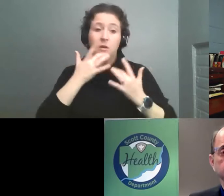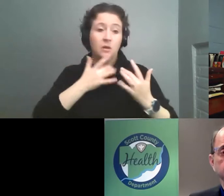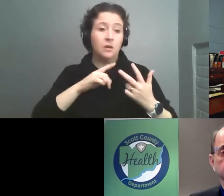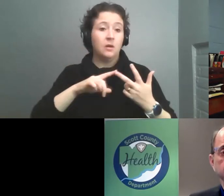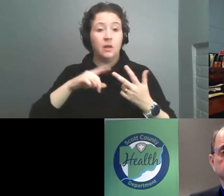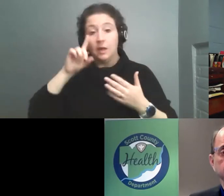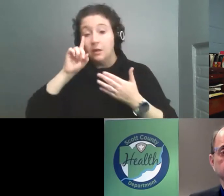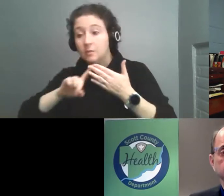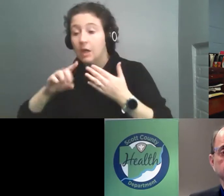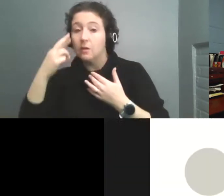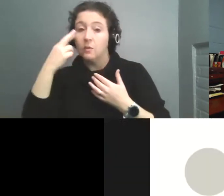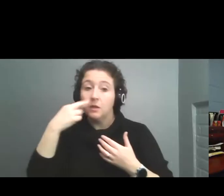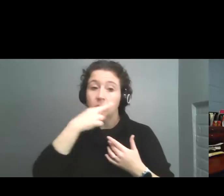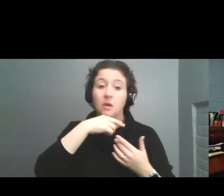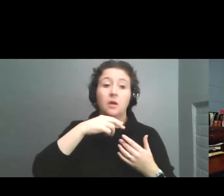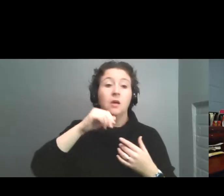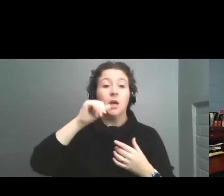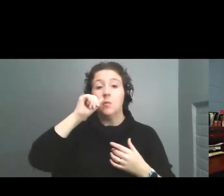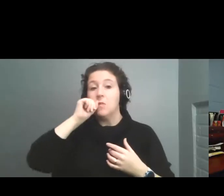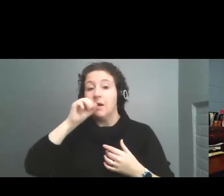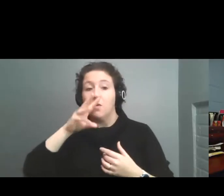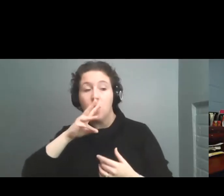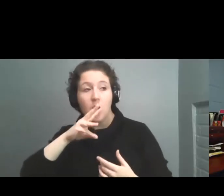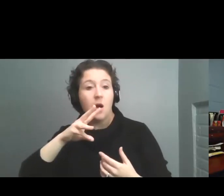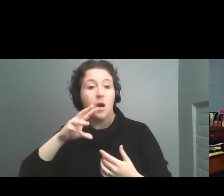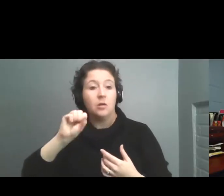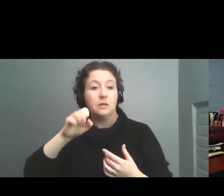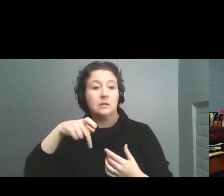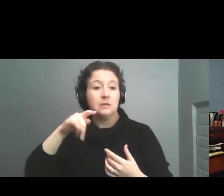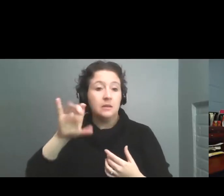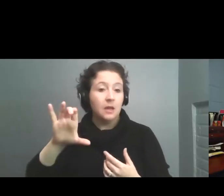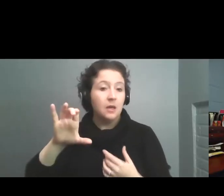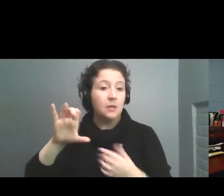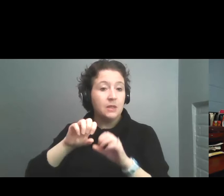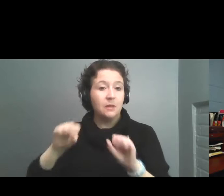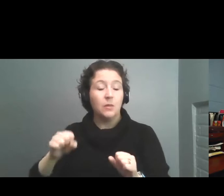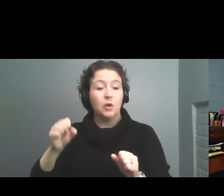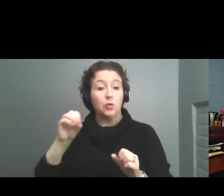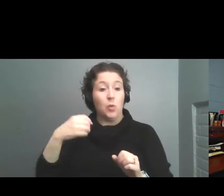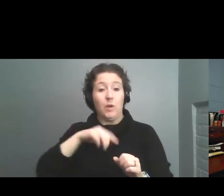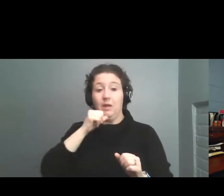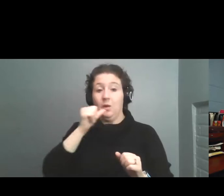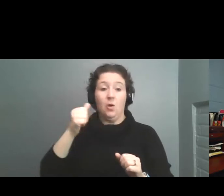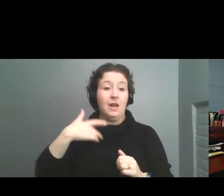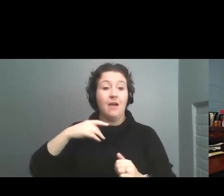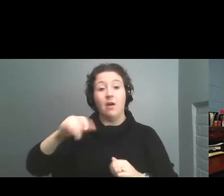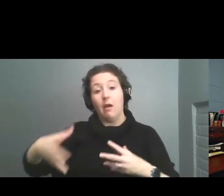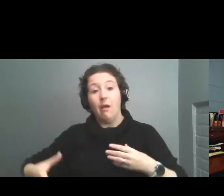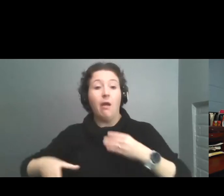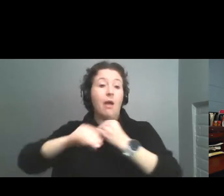restaurants, private water suppliers, and septic systems so we don't have foodborne outbreaks or unsafe drinking water on top of